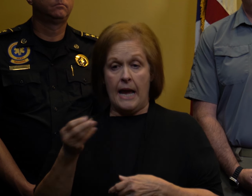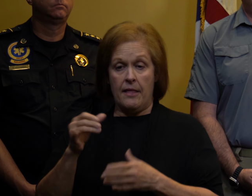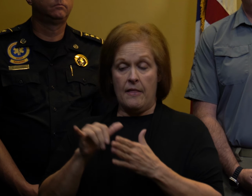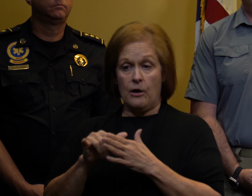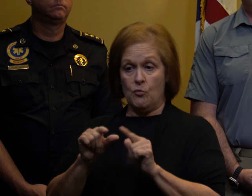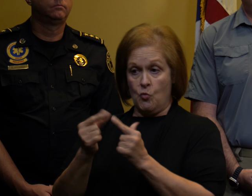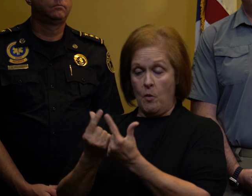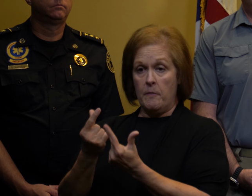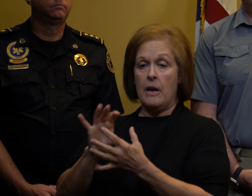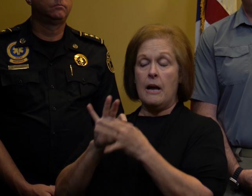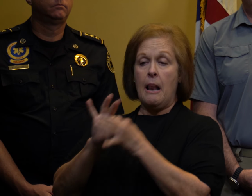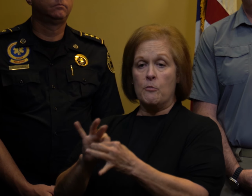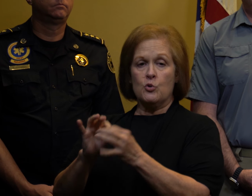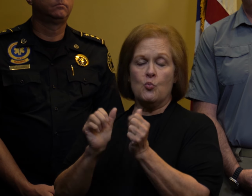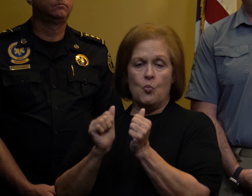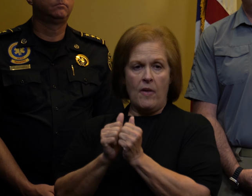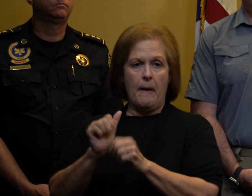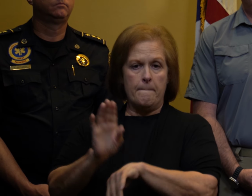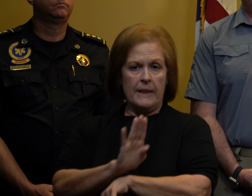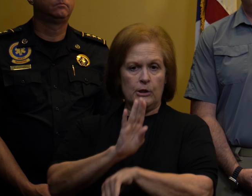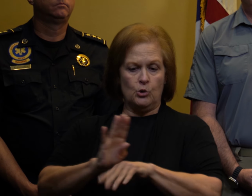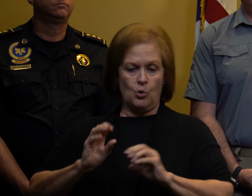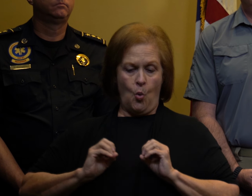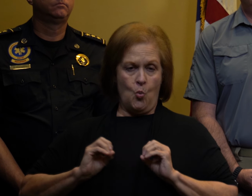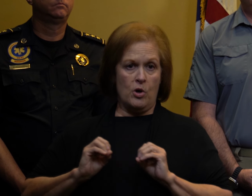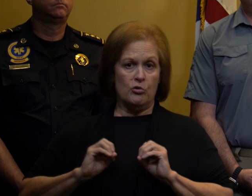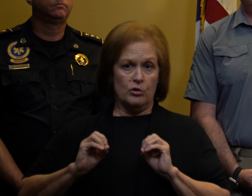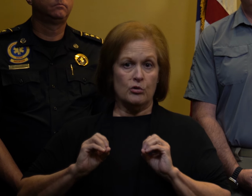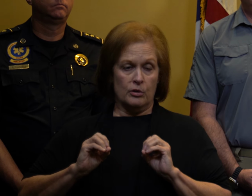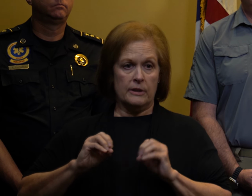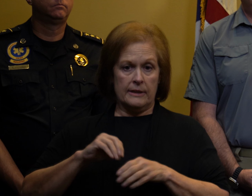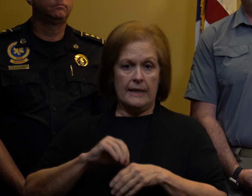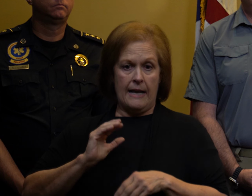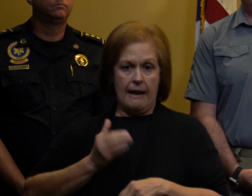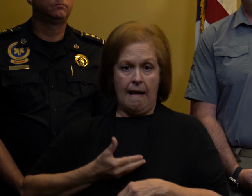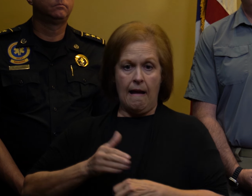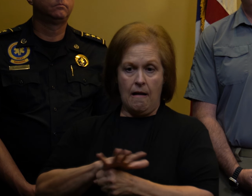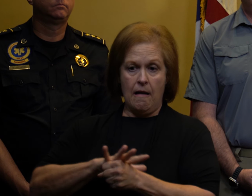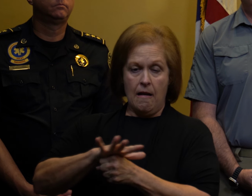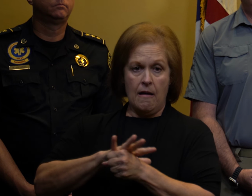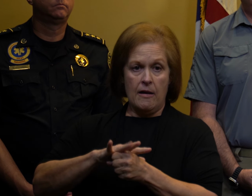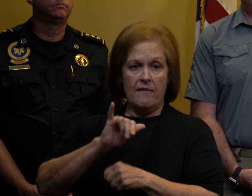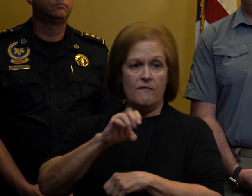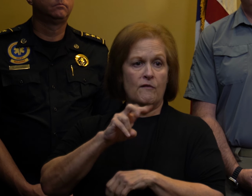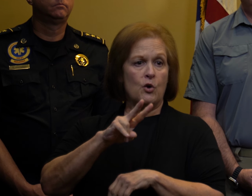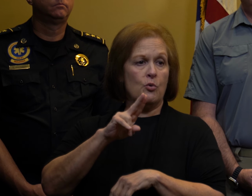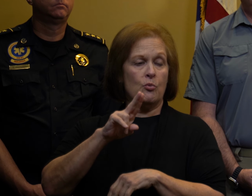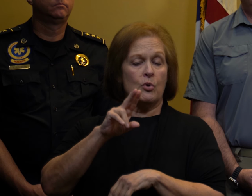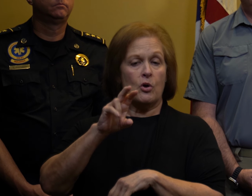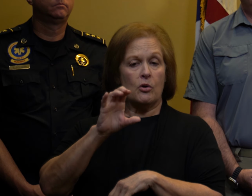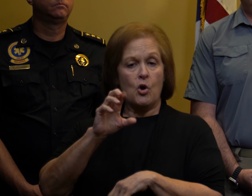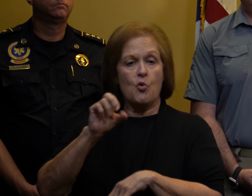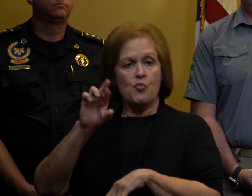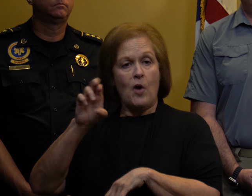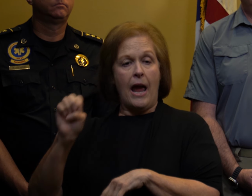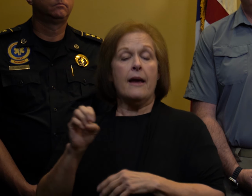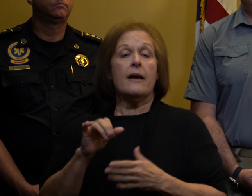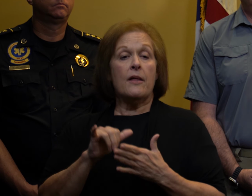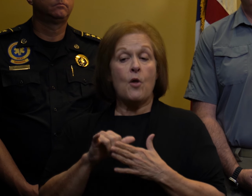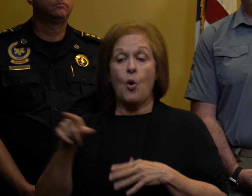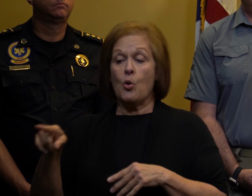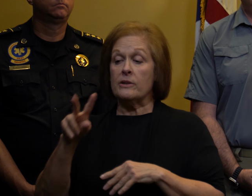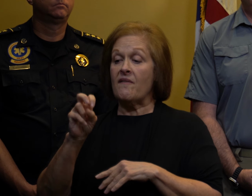consultation, in collaboration with business owners within our footprint of the Blue Carré. Unfortunately, again, these